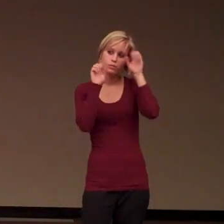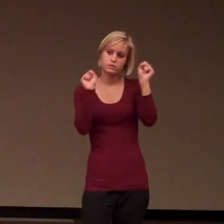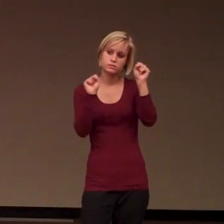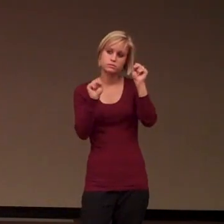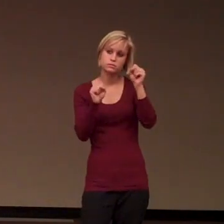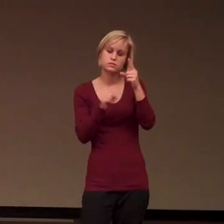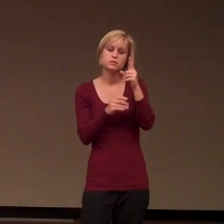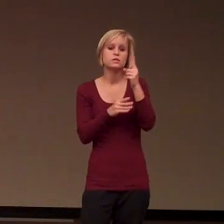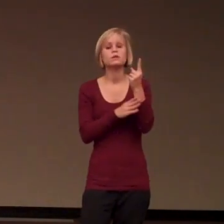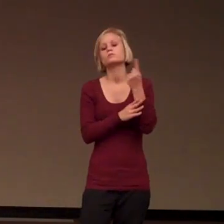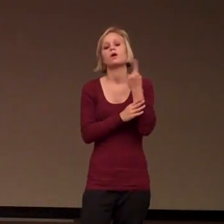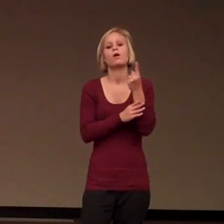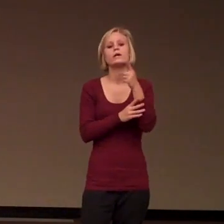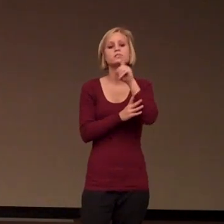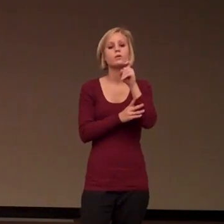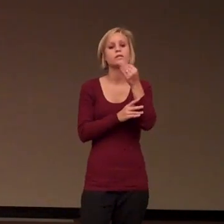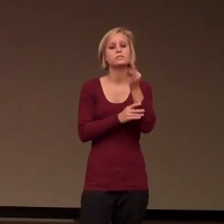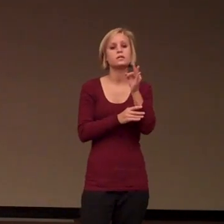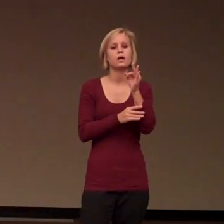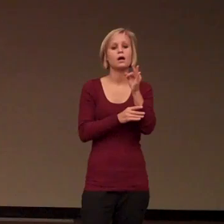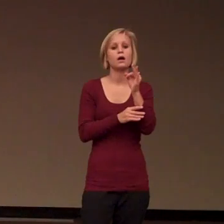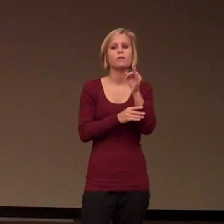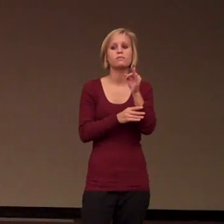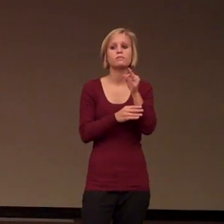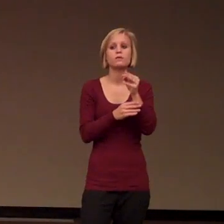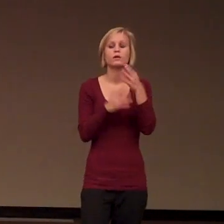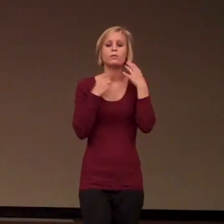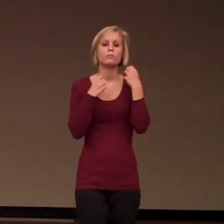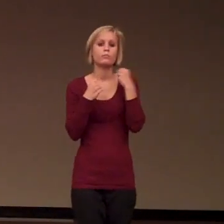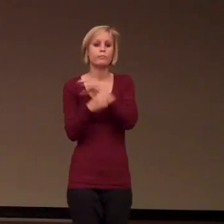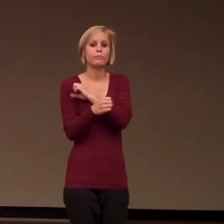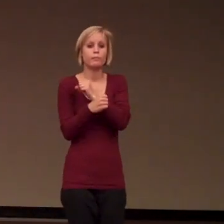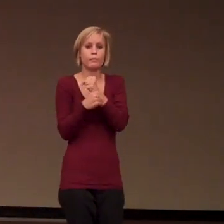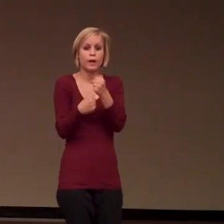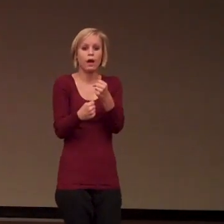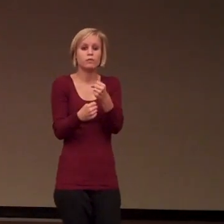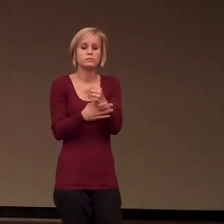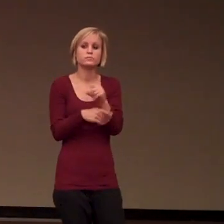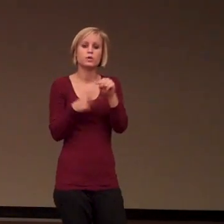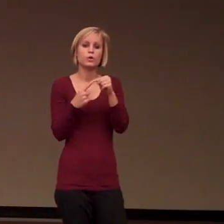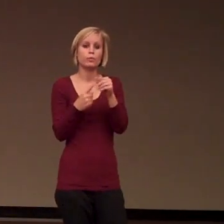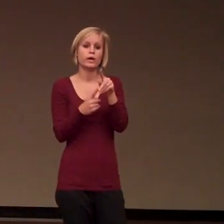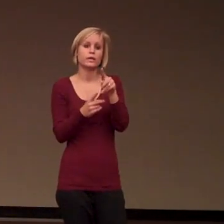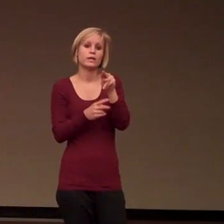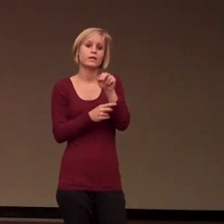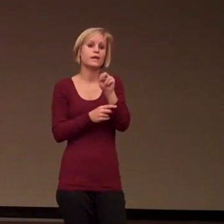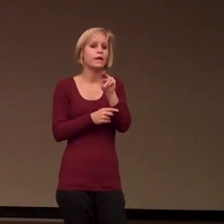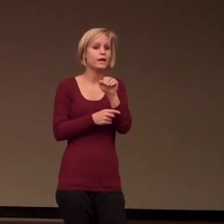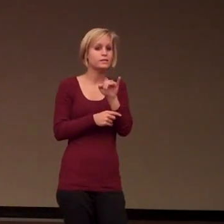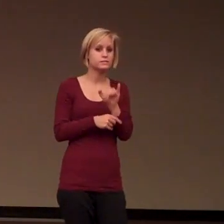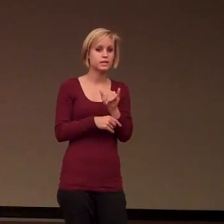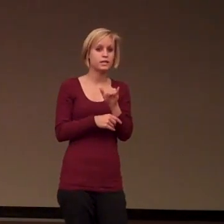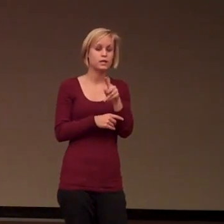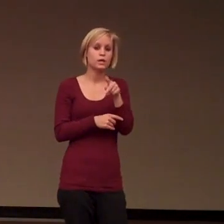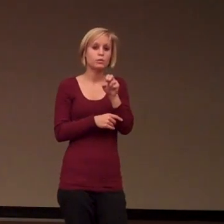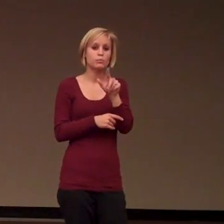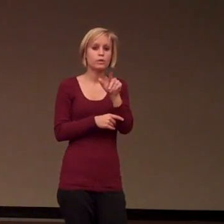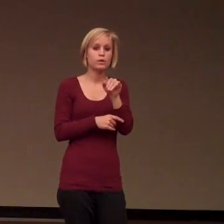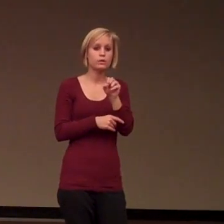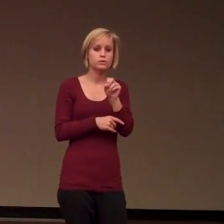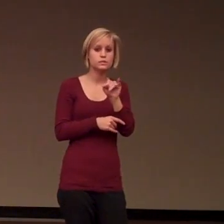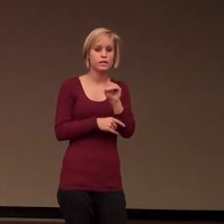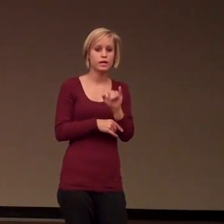of power. See, when Nancy Pelosi had power in Congress, it was too much